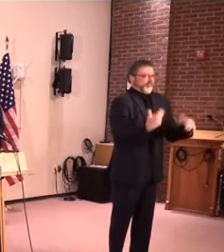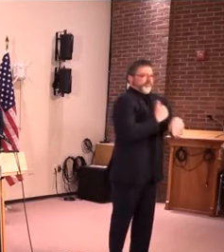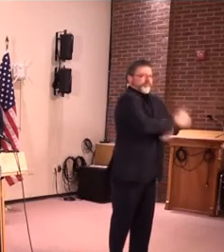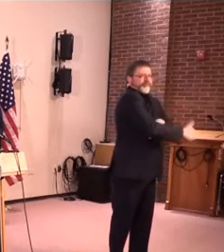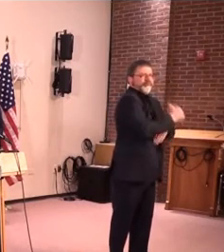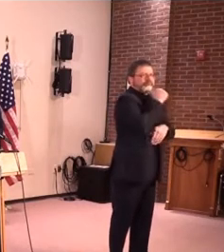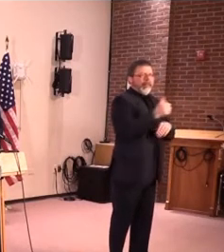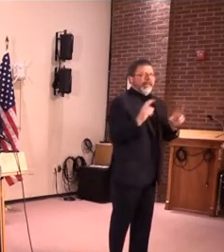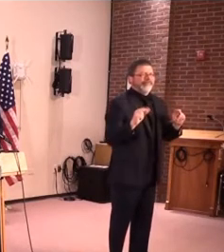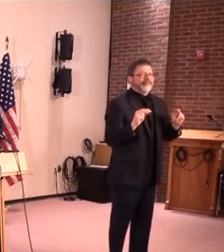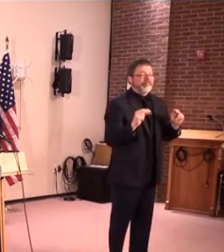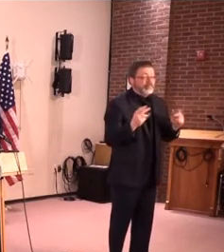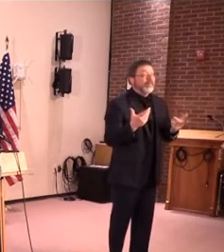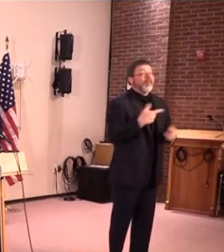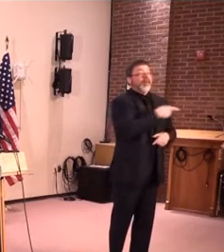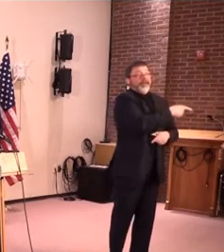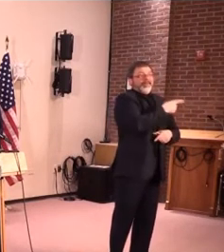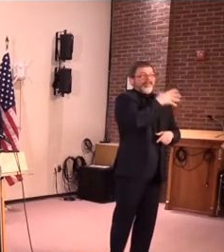staff, and markets.